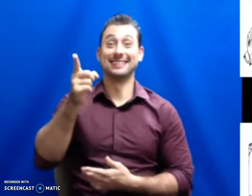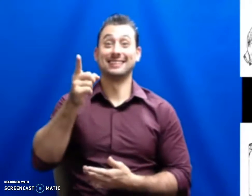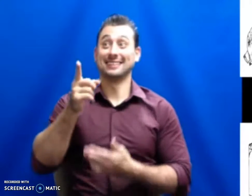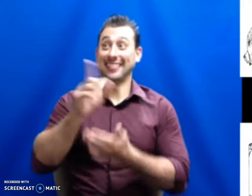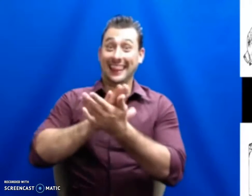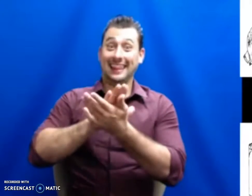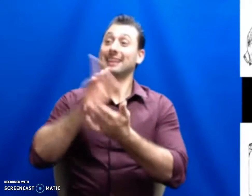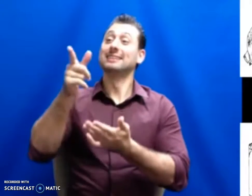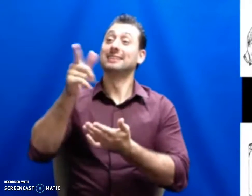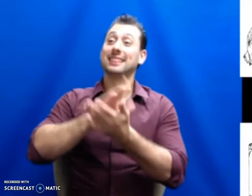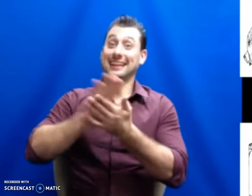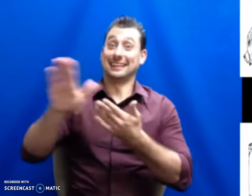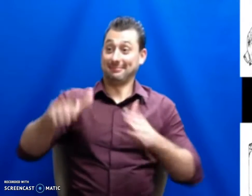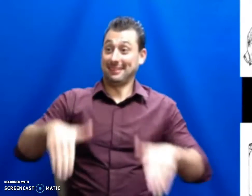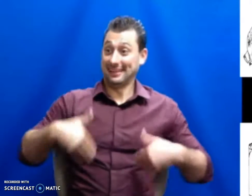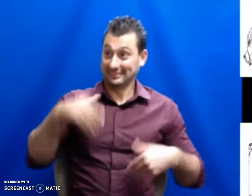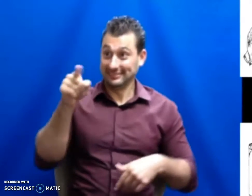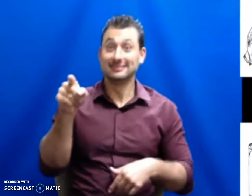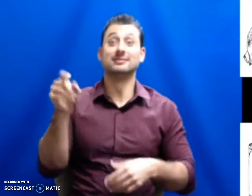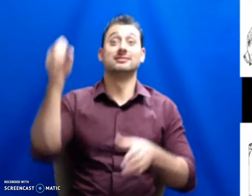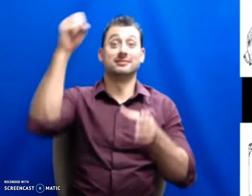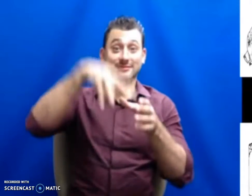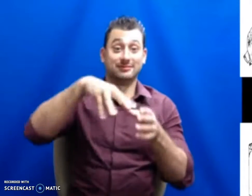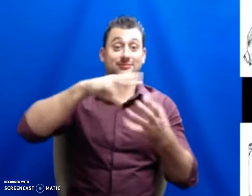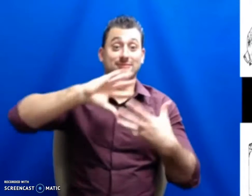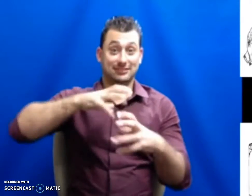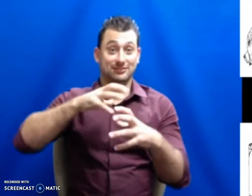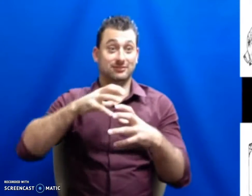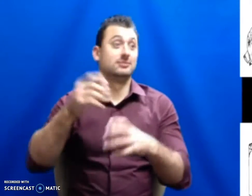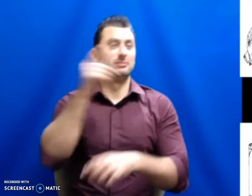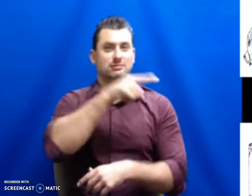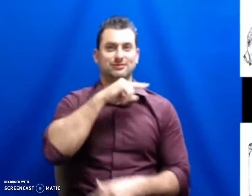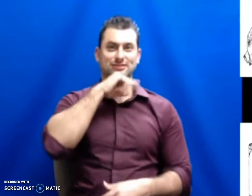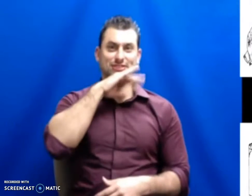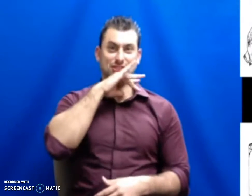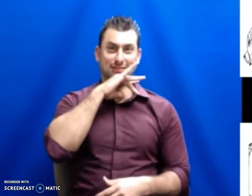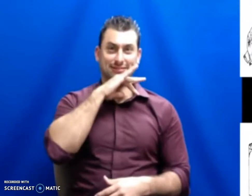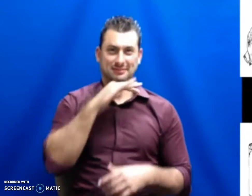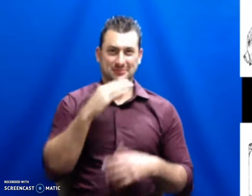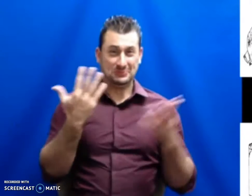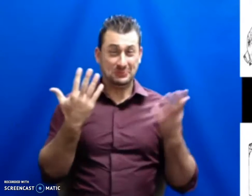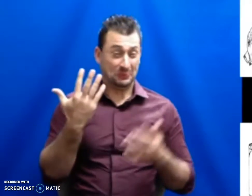that picture? It looks like you have these nice, clean pants. You put them in the washing machine, and now they're